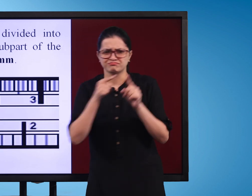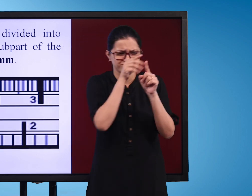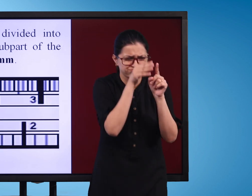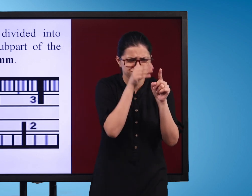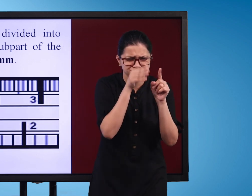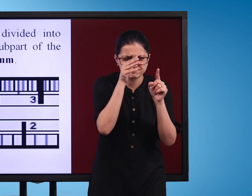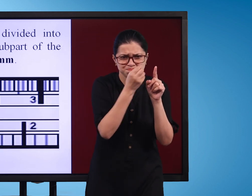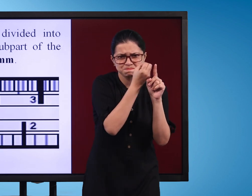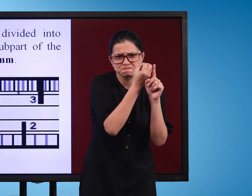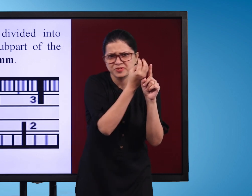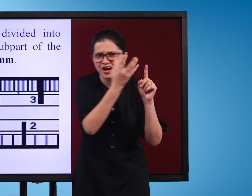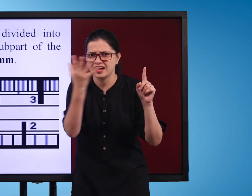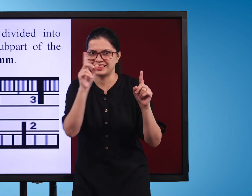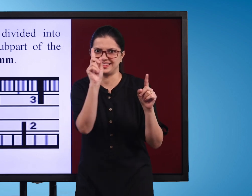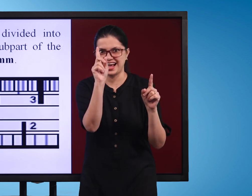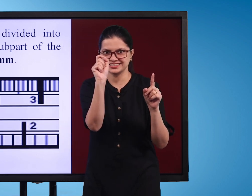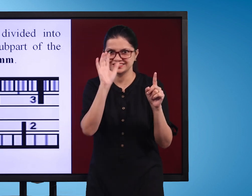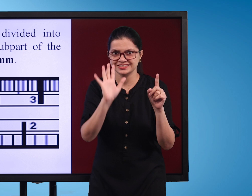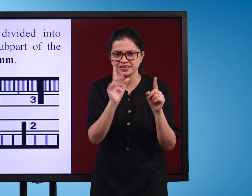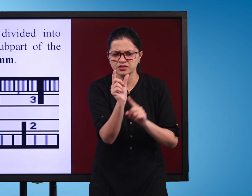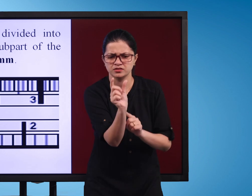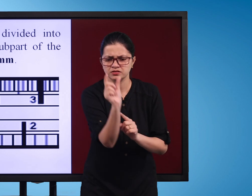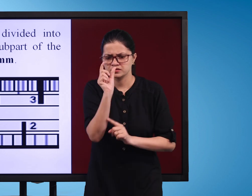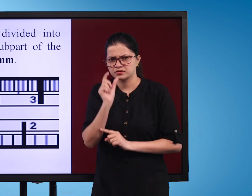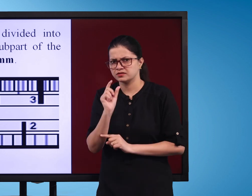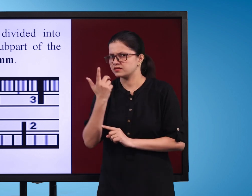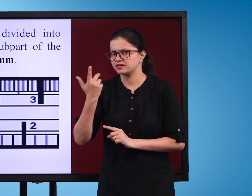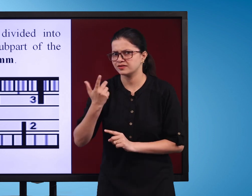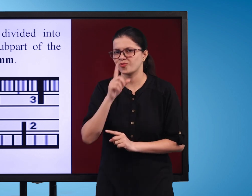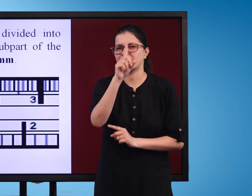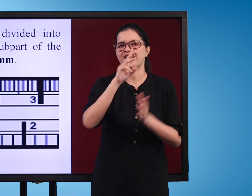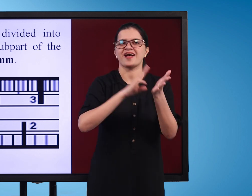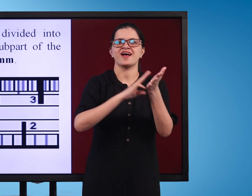Each subpart of the division of a centimeter is 1 millimeter.